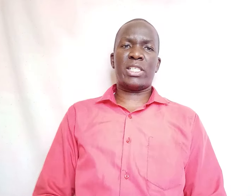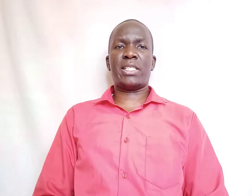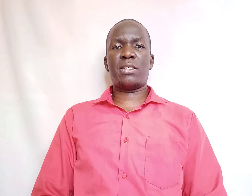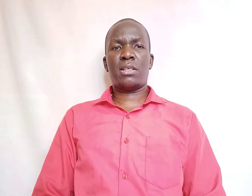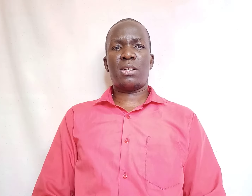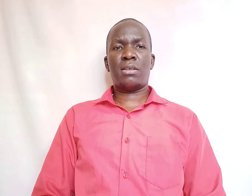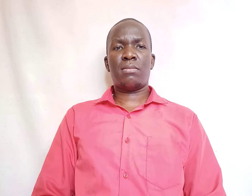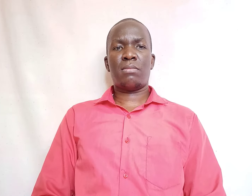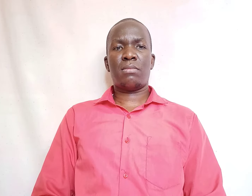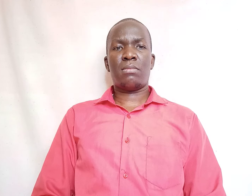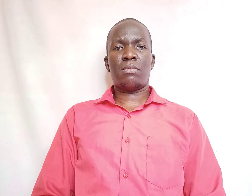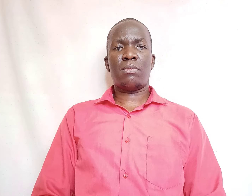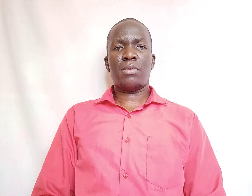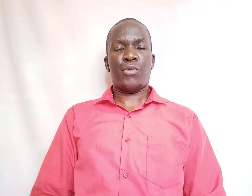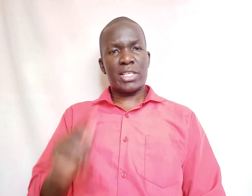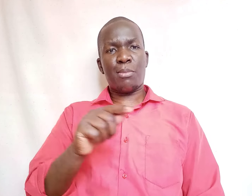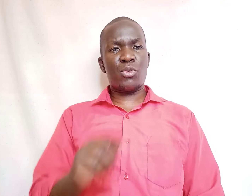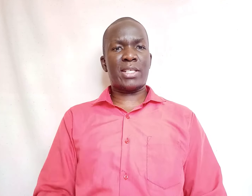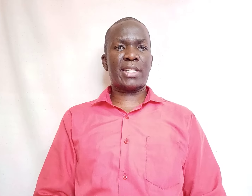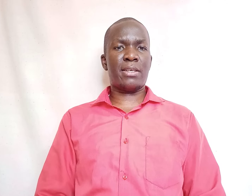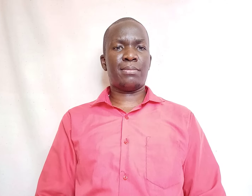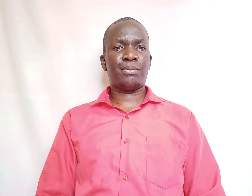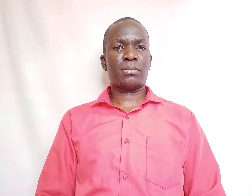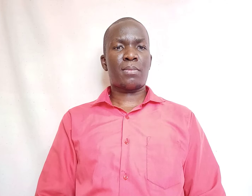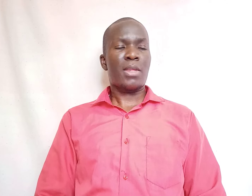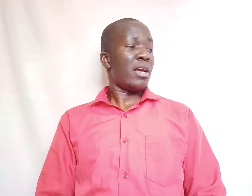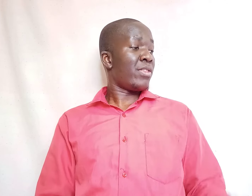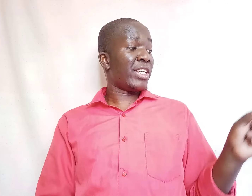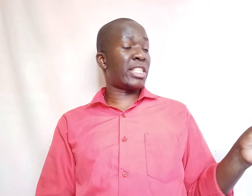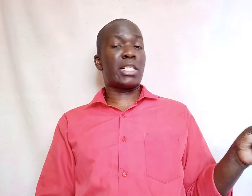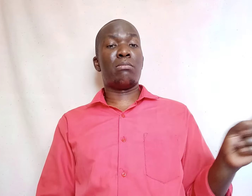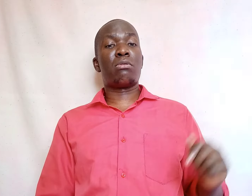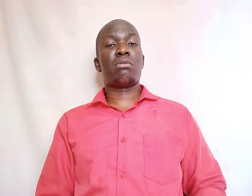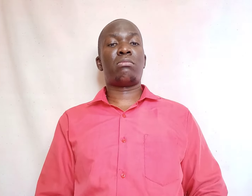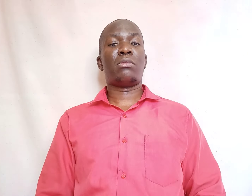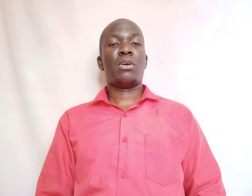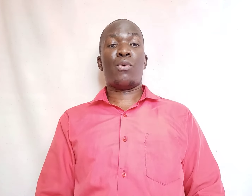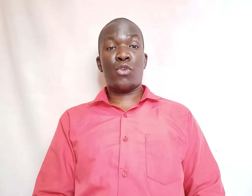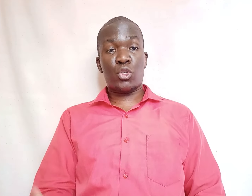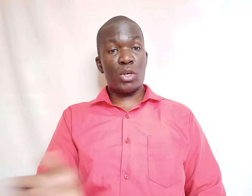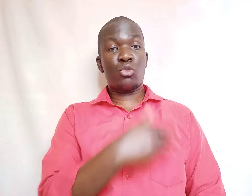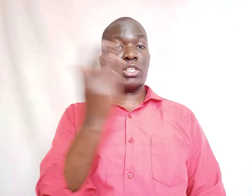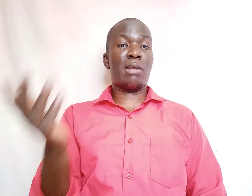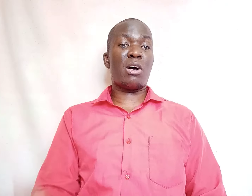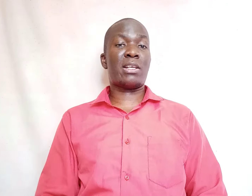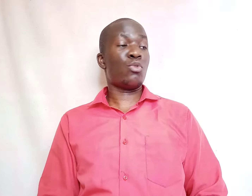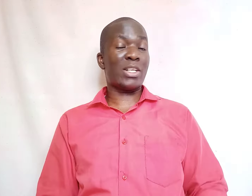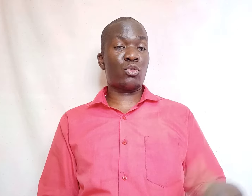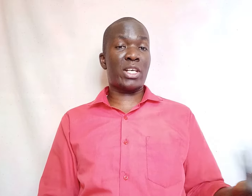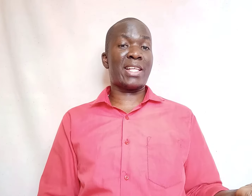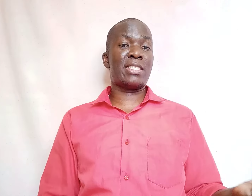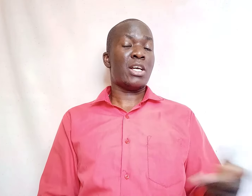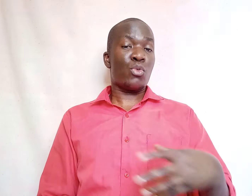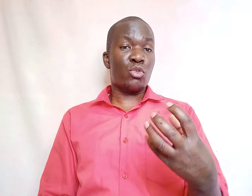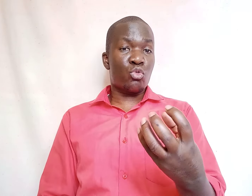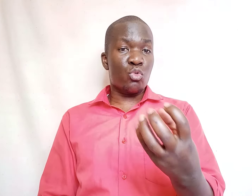it. For example, you can say, this is the book. Of course, you wanted to say about it. You wanted to say that you